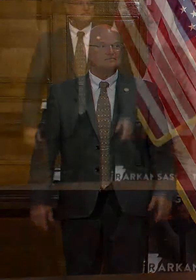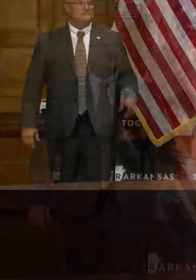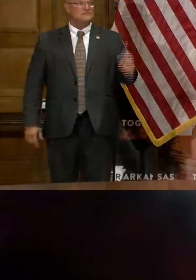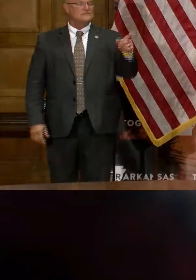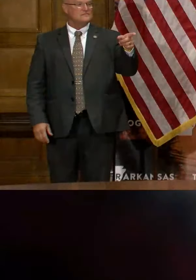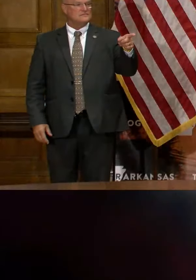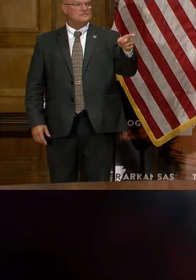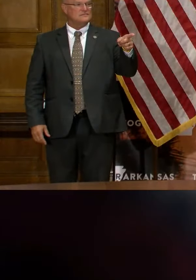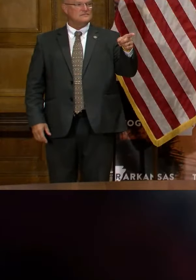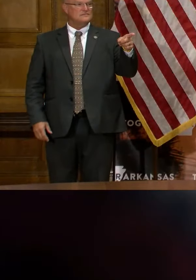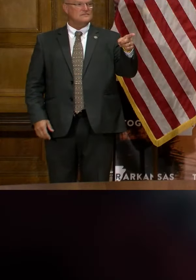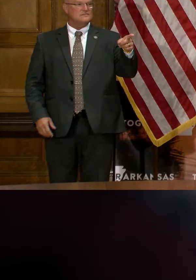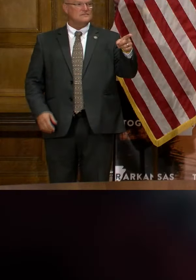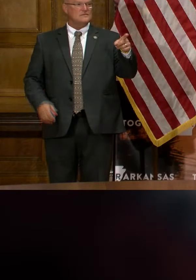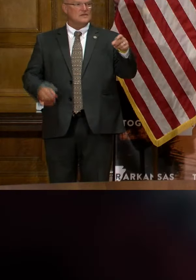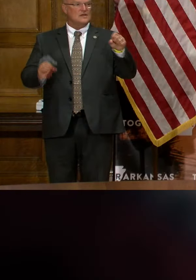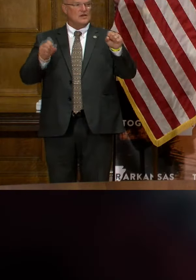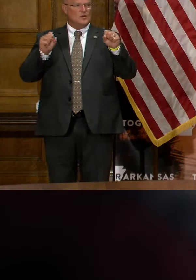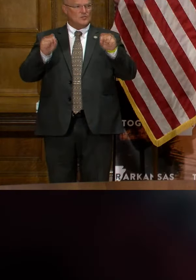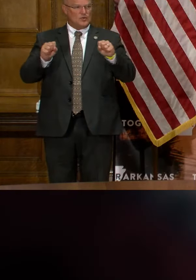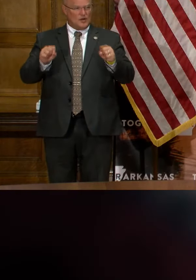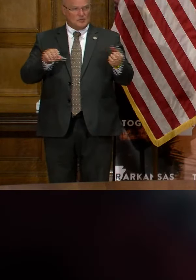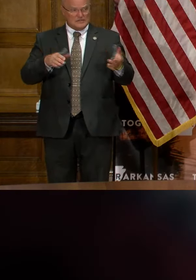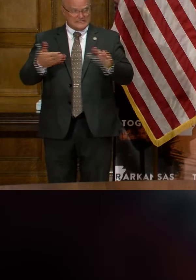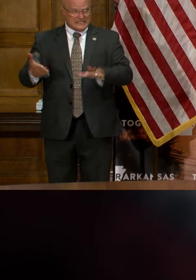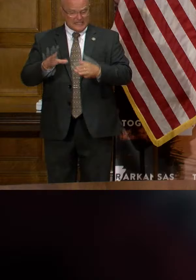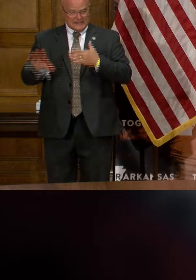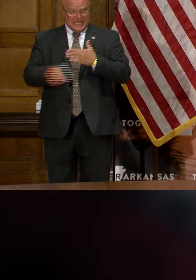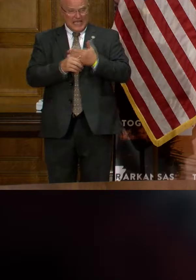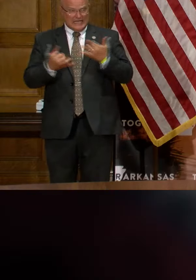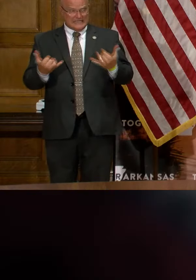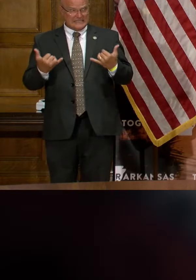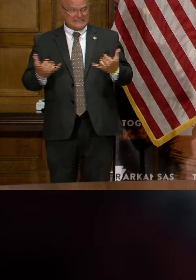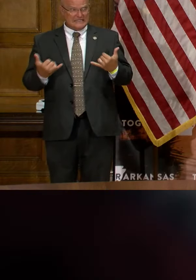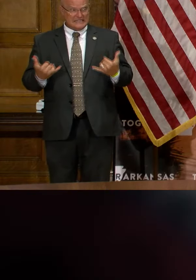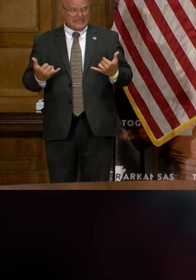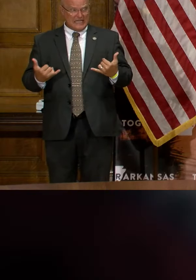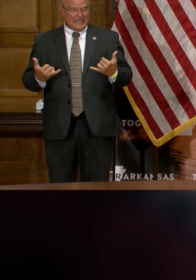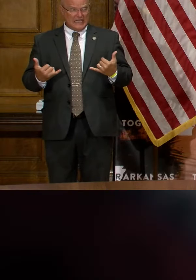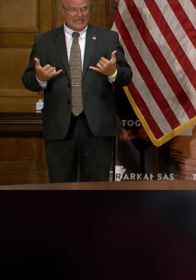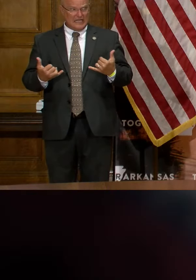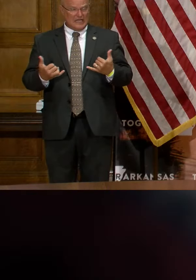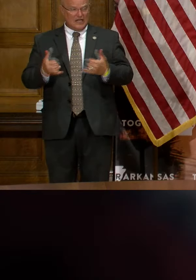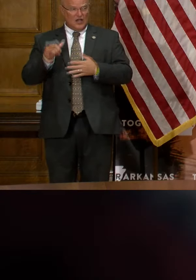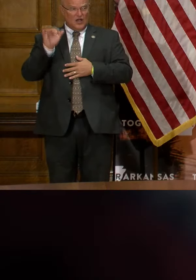With the probable deaths that were added today,